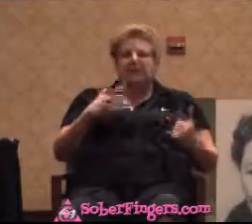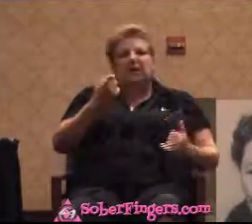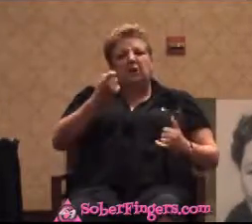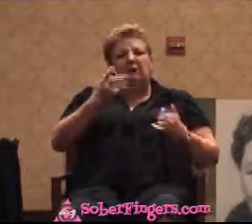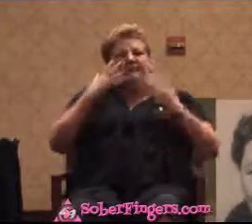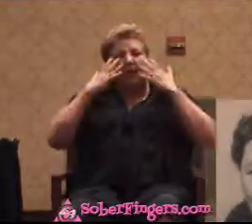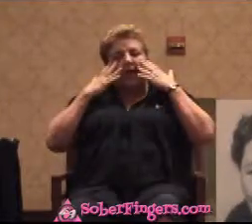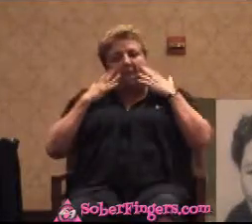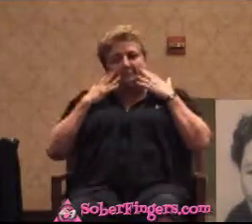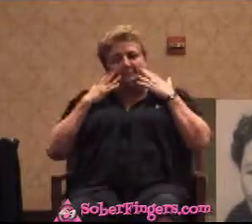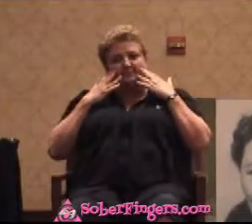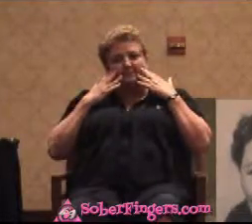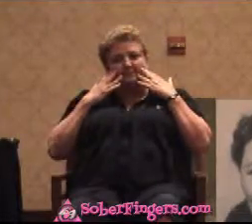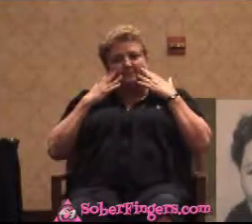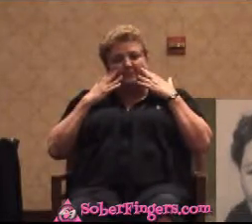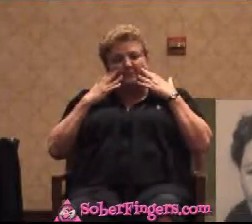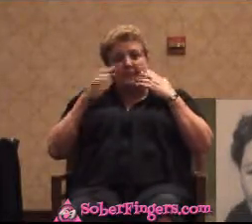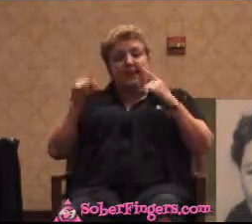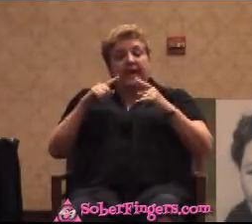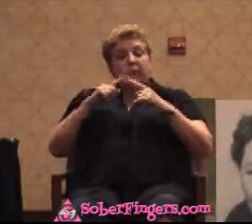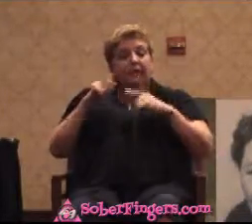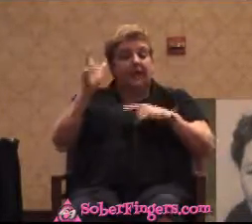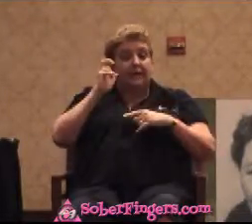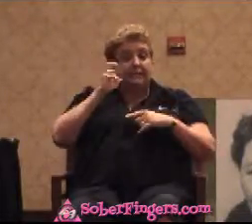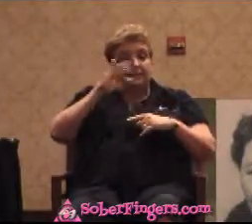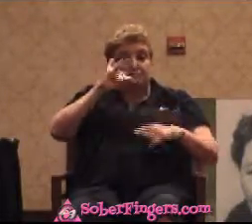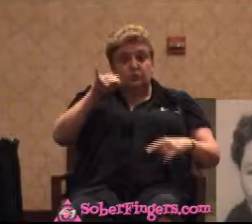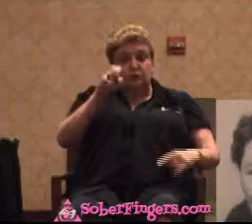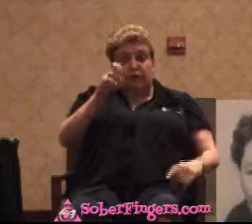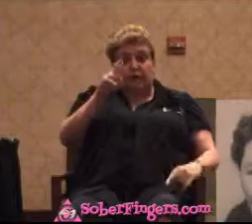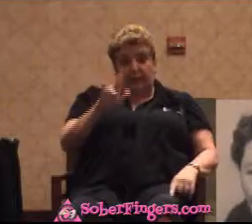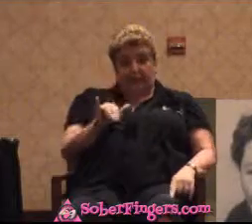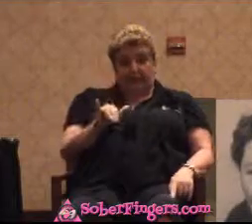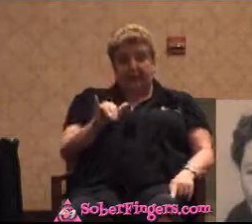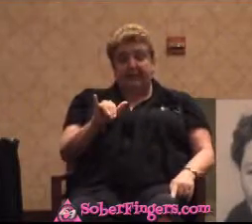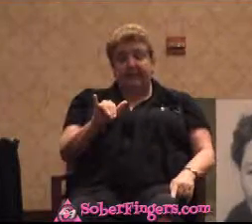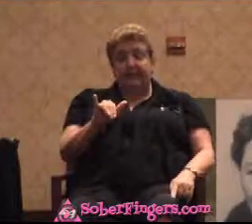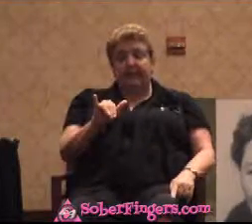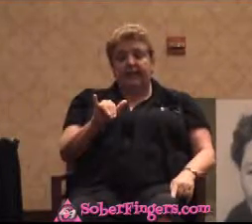I will tell you that when I listen to Jerry, and when I listen to Stu,